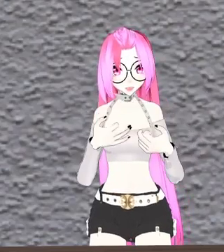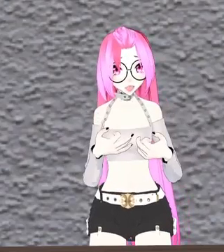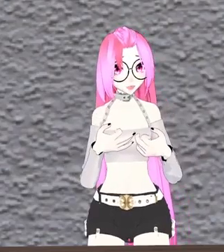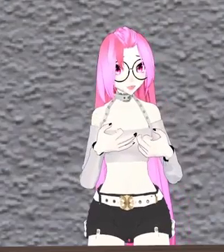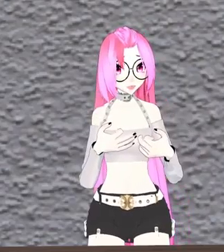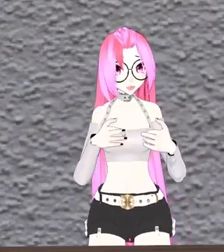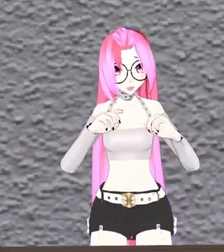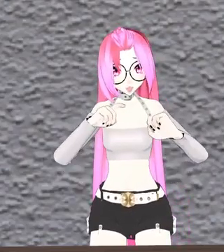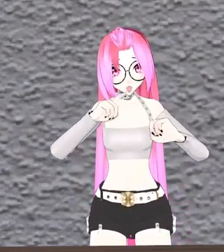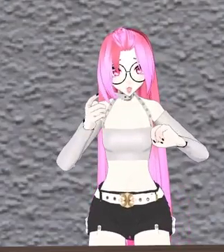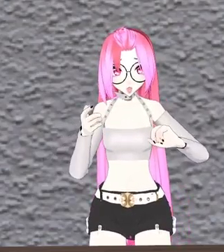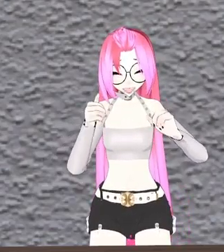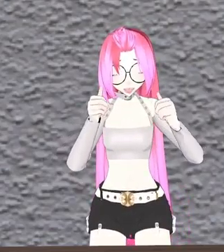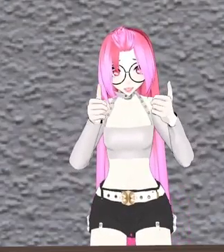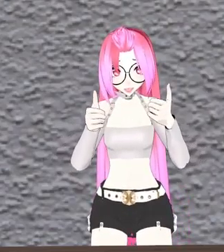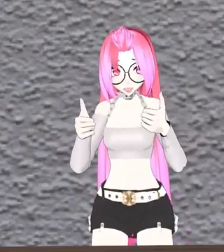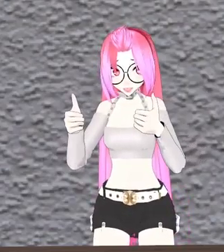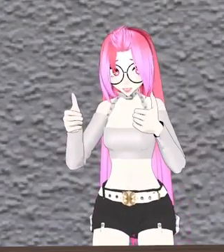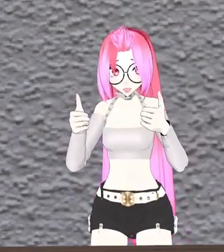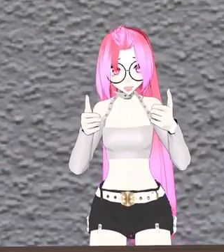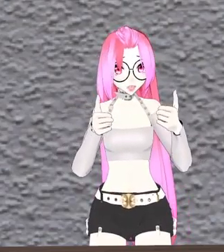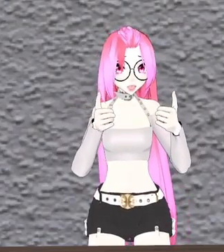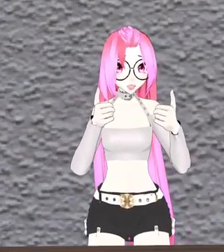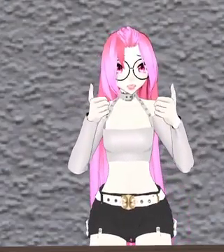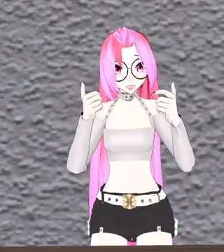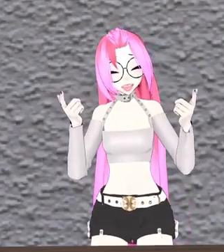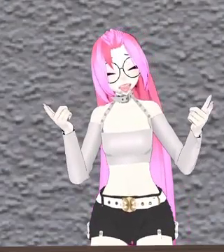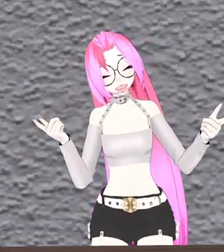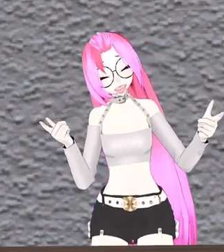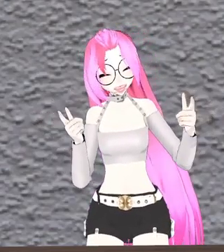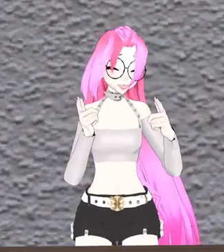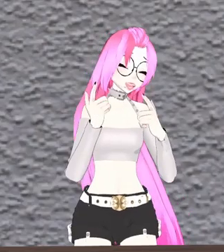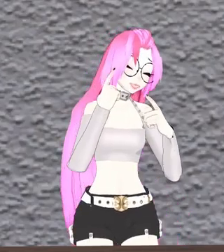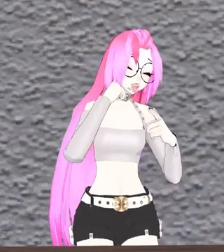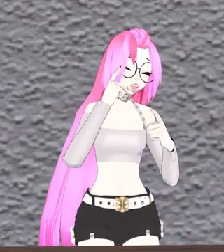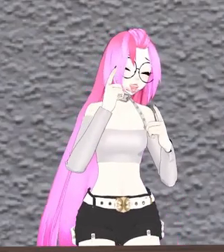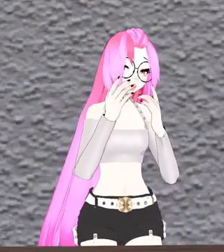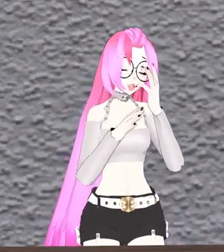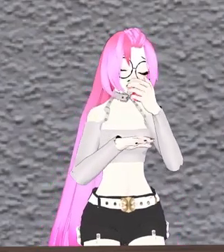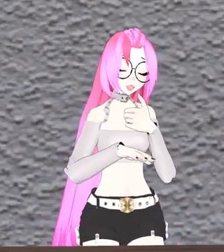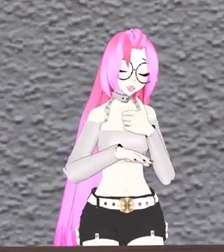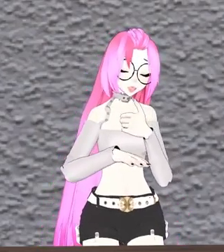How. Another variation is you could use two thumbs up hands, but with the recent update...